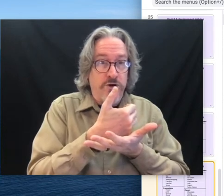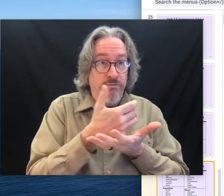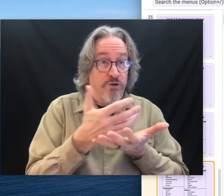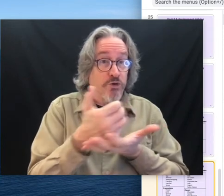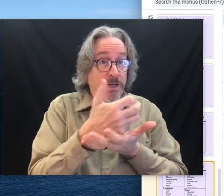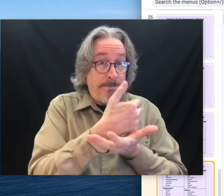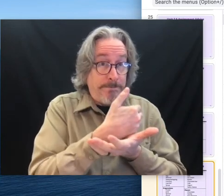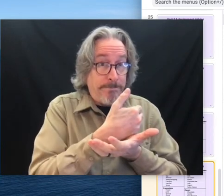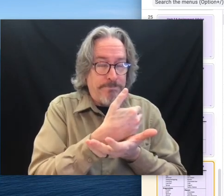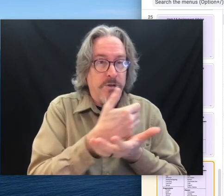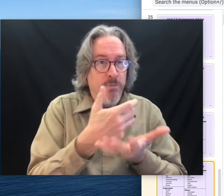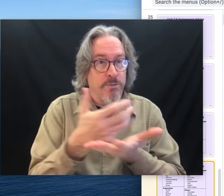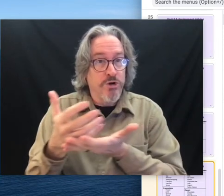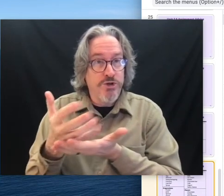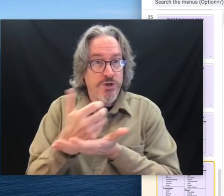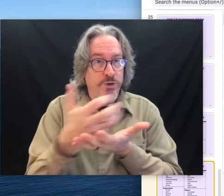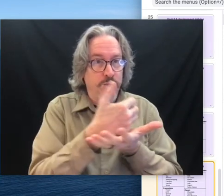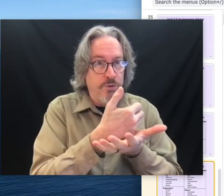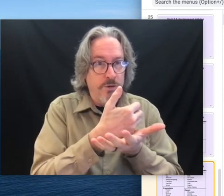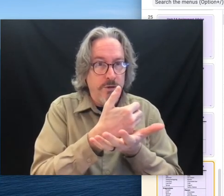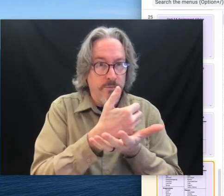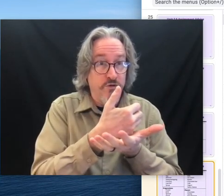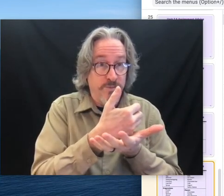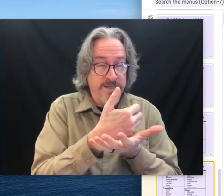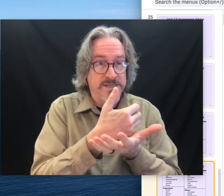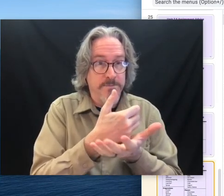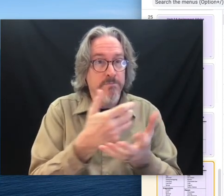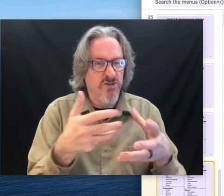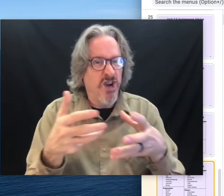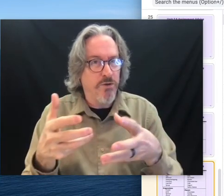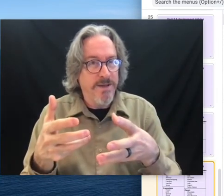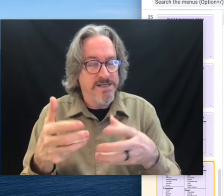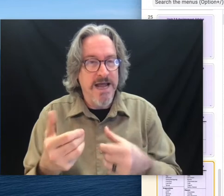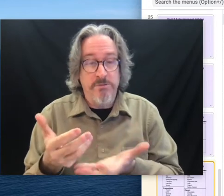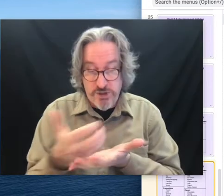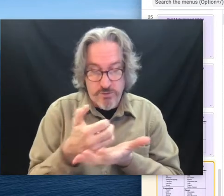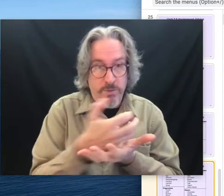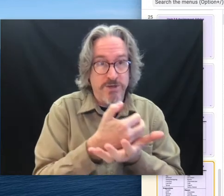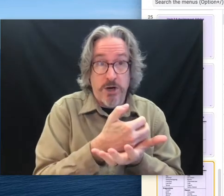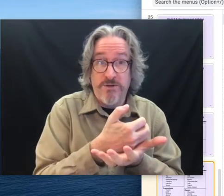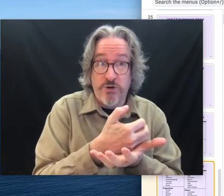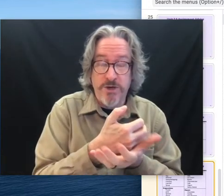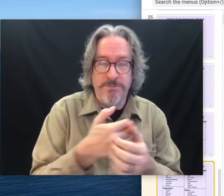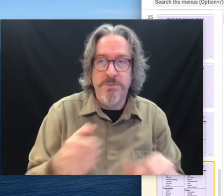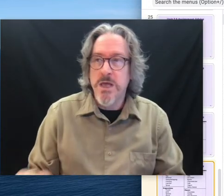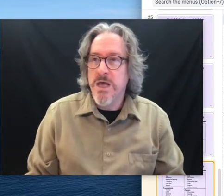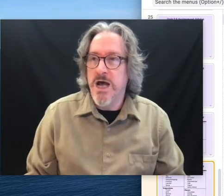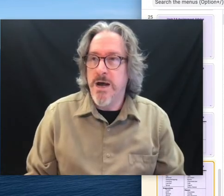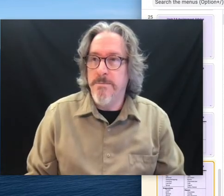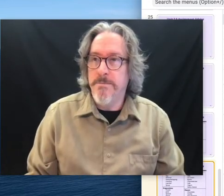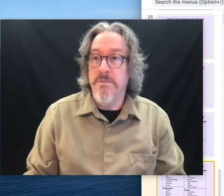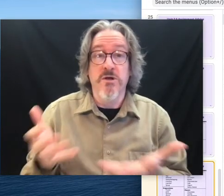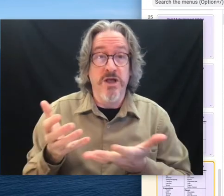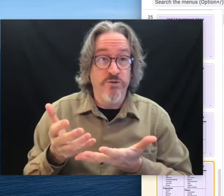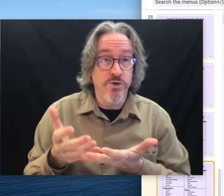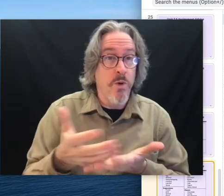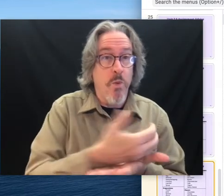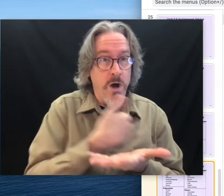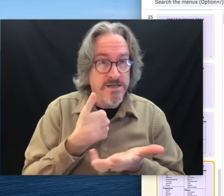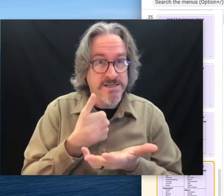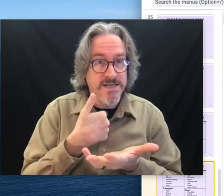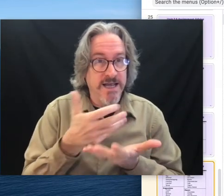for cream. Remember, 2 movements generally means a noun, so we would talk about the cream. If you